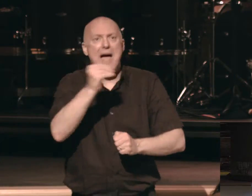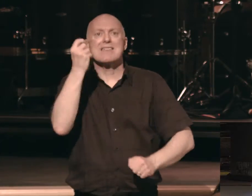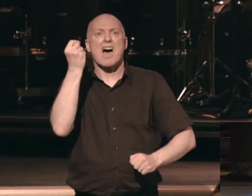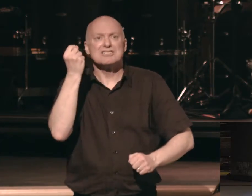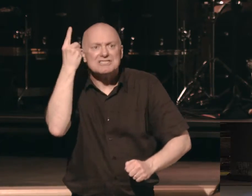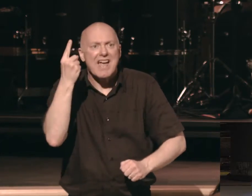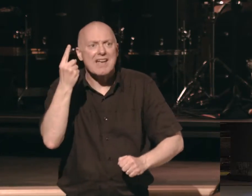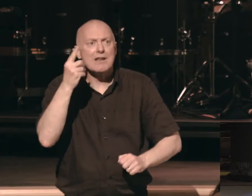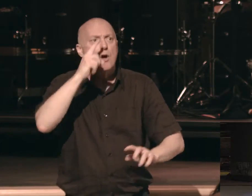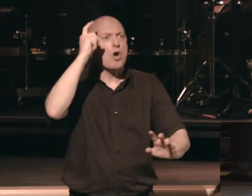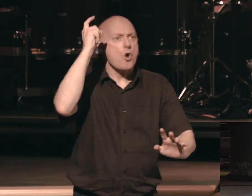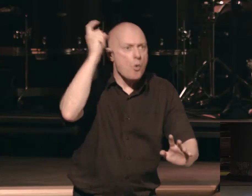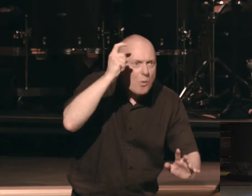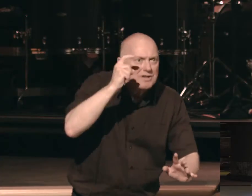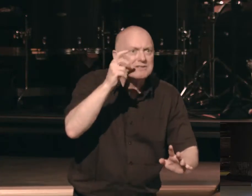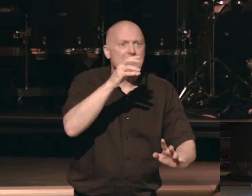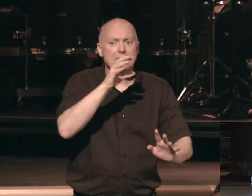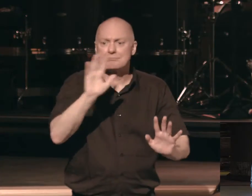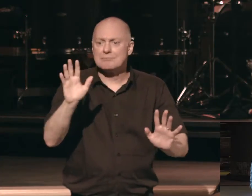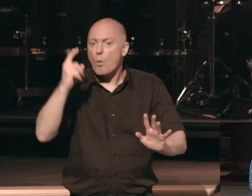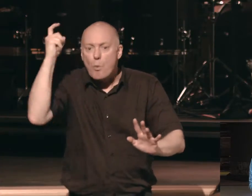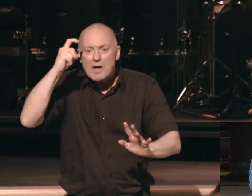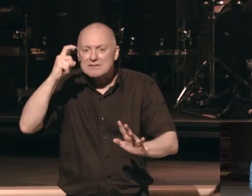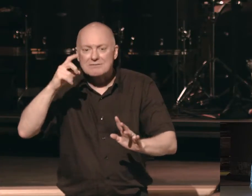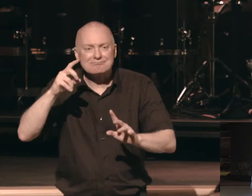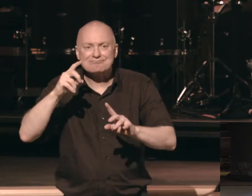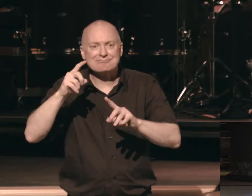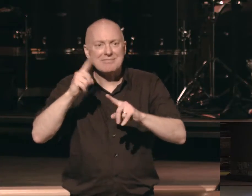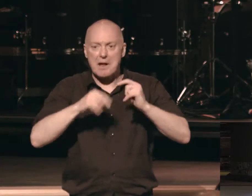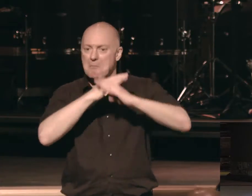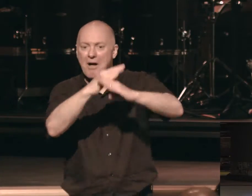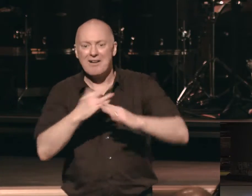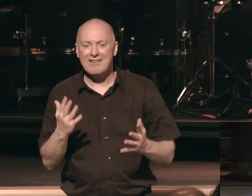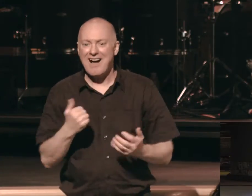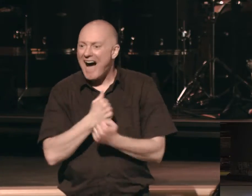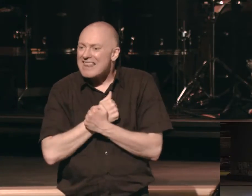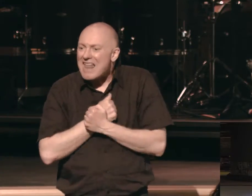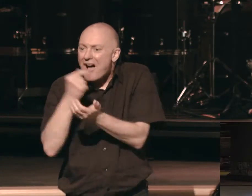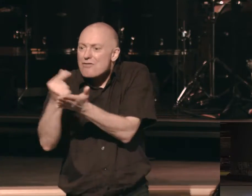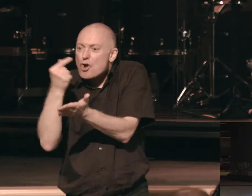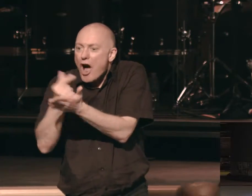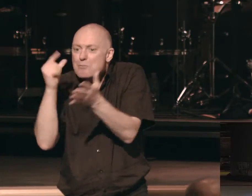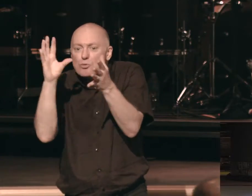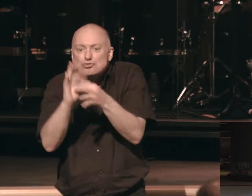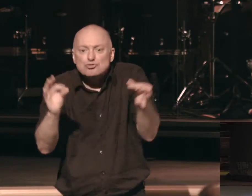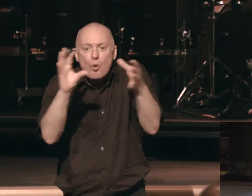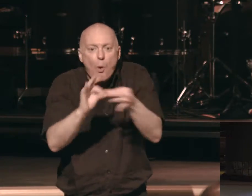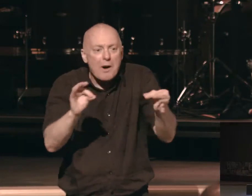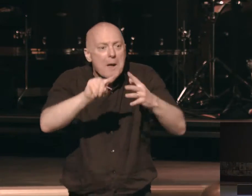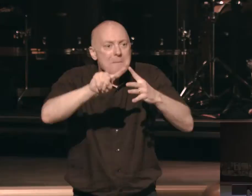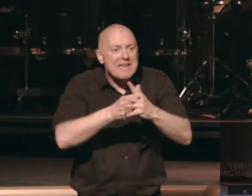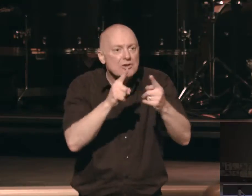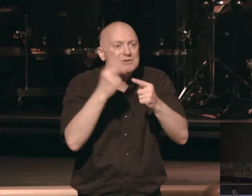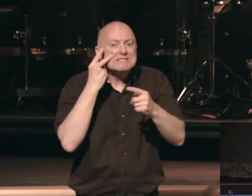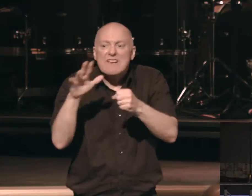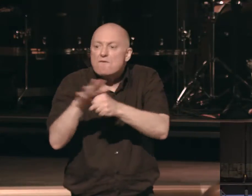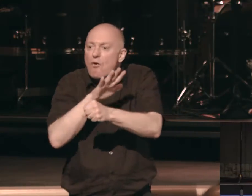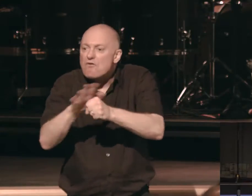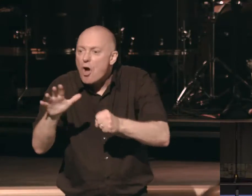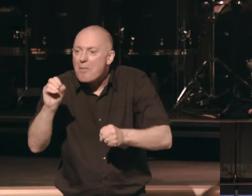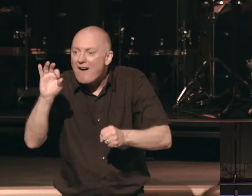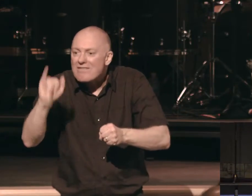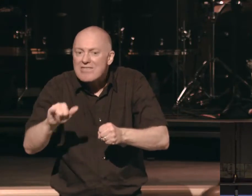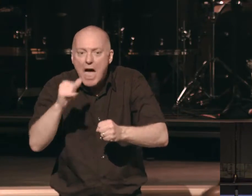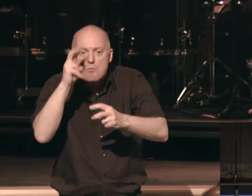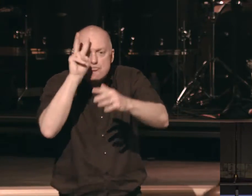and understanding, a wisdom and understanding that cannot be thwarted. I love now in the gospel stories, we begin to see the fulfillment of